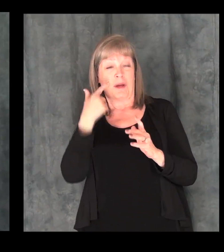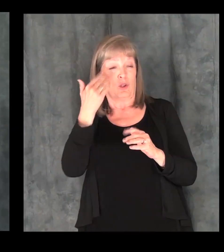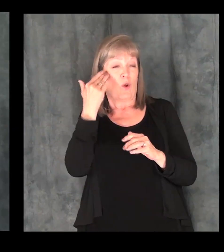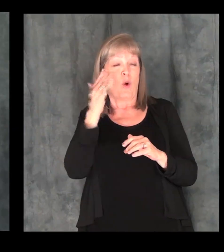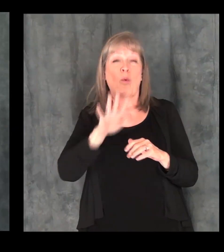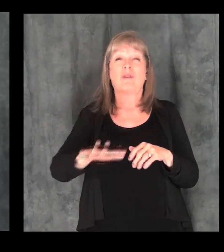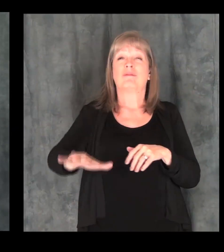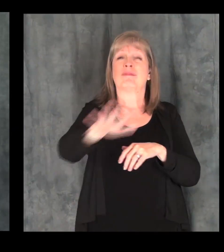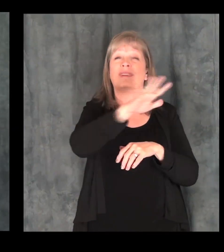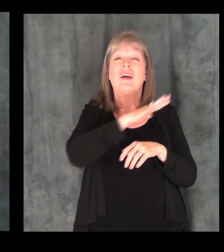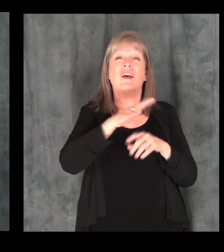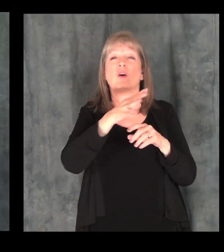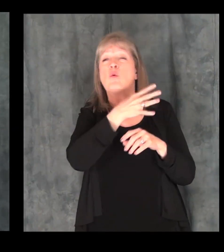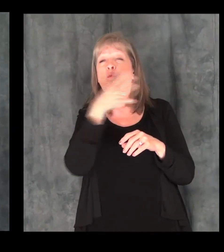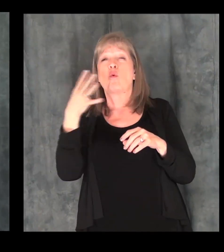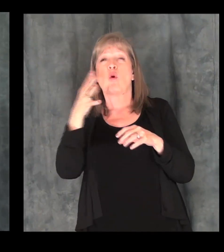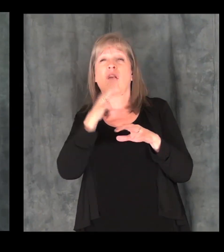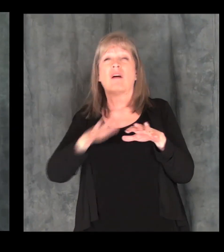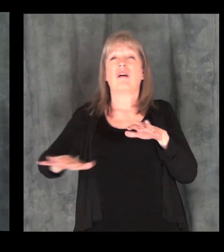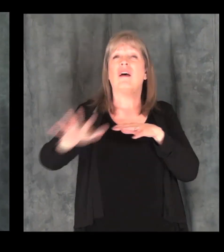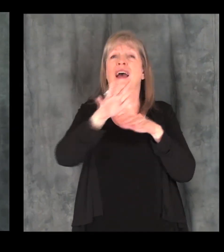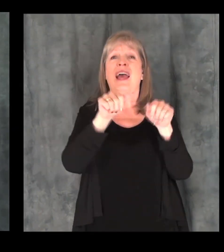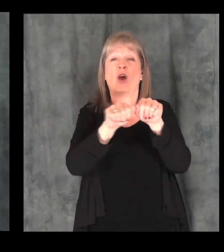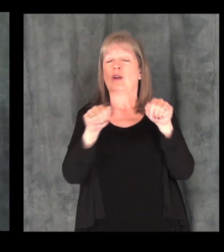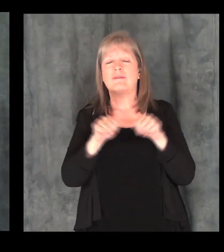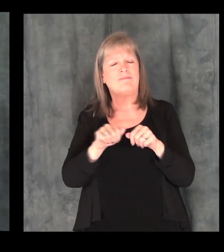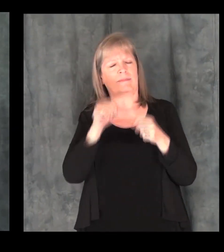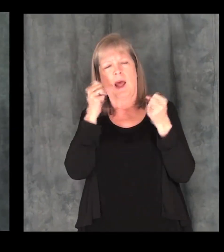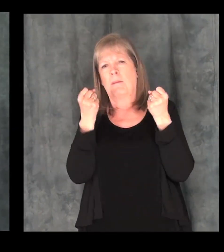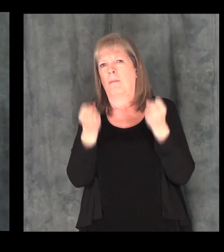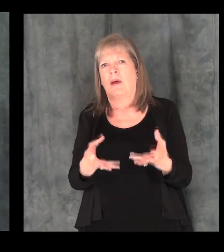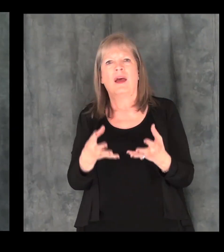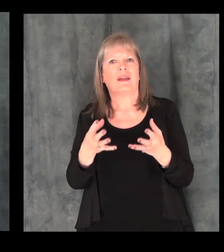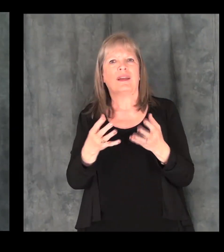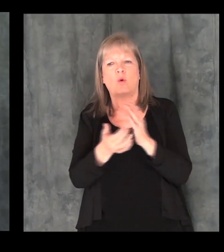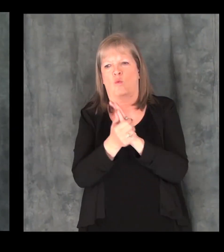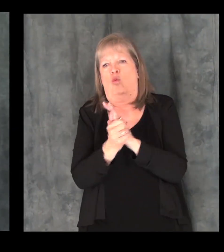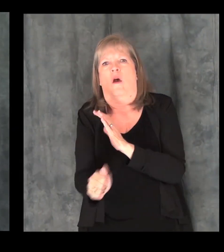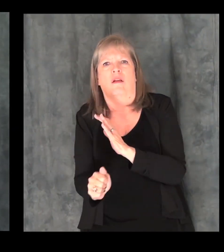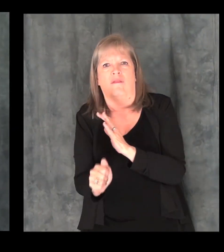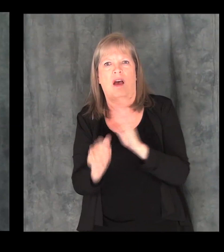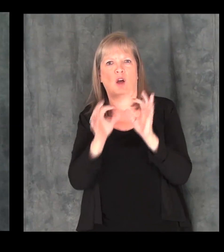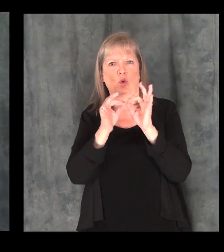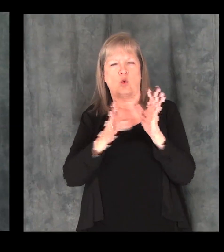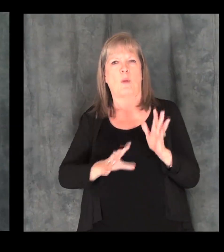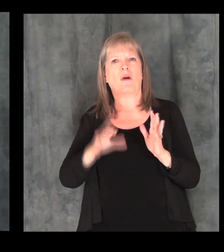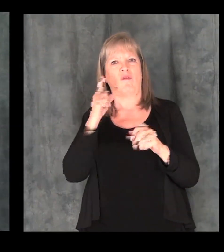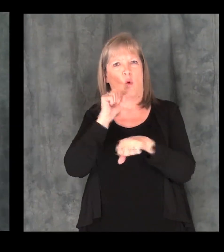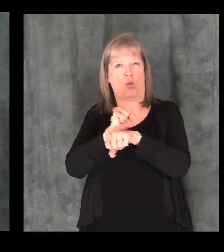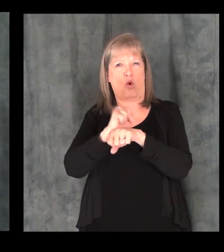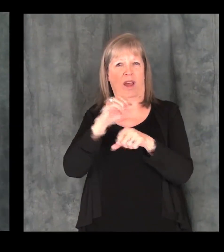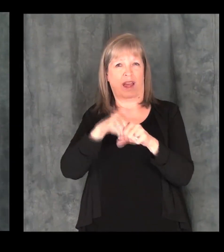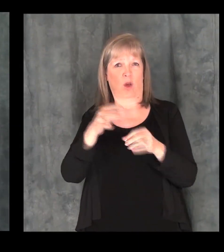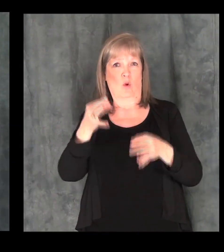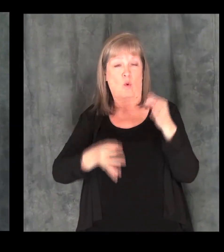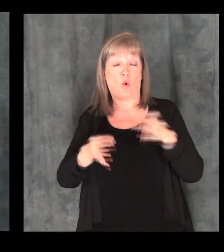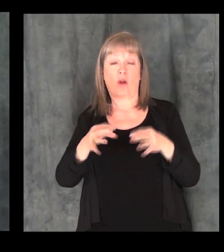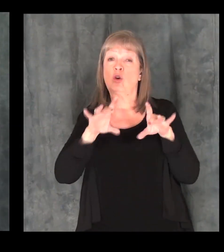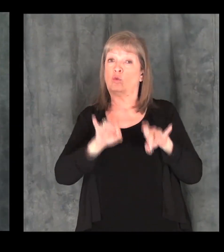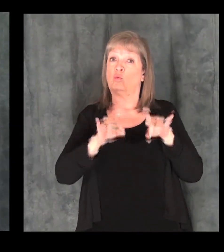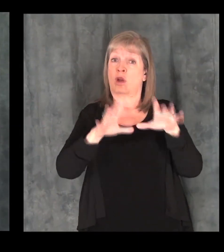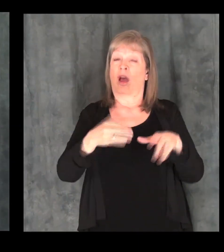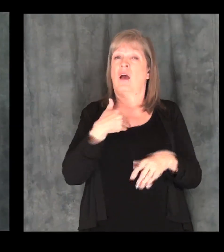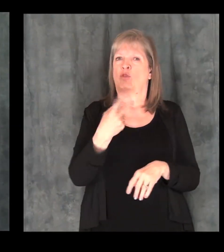few qualified sign language interpreters who are appropriate to work in court. We have a 2-tier accreditation system in